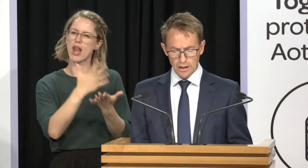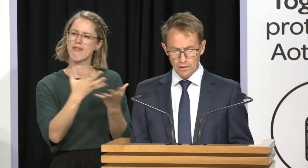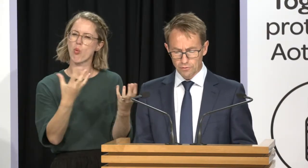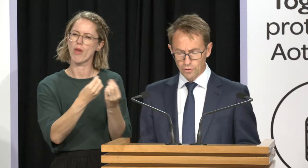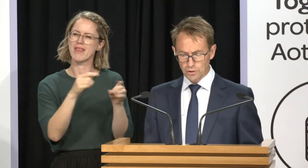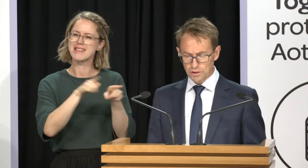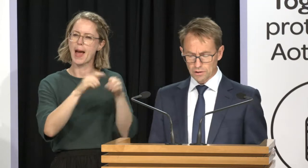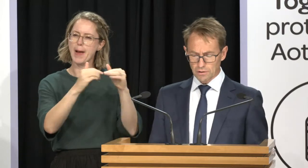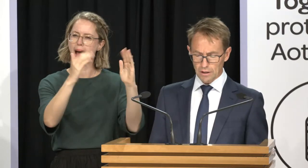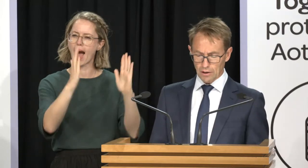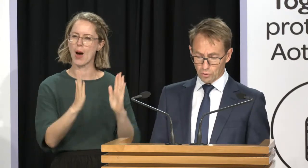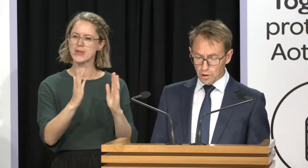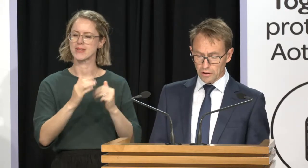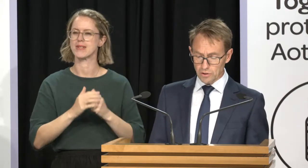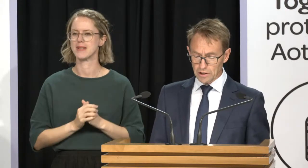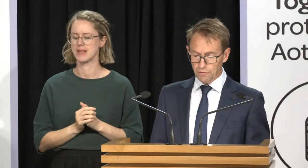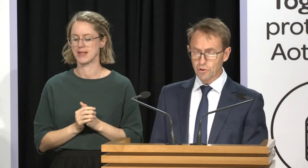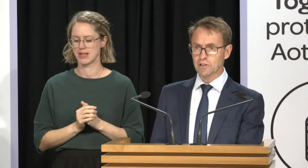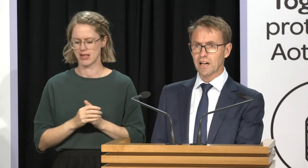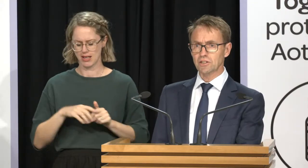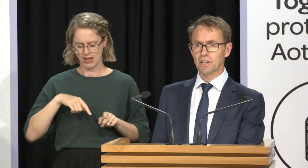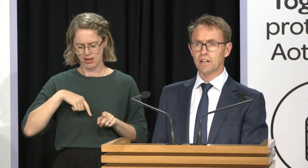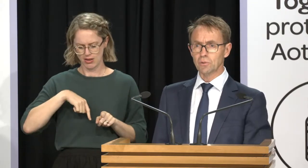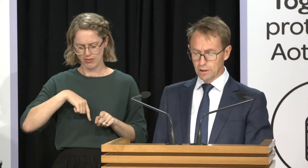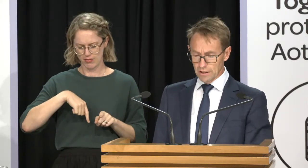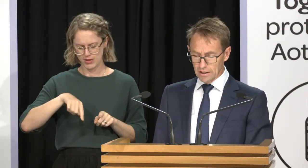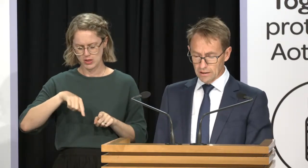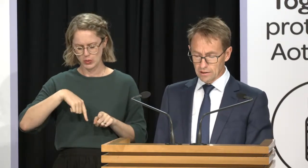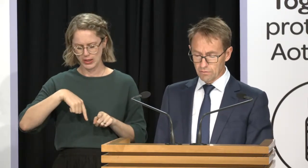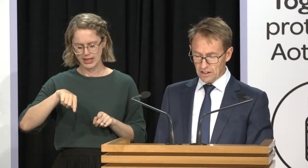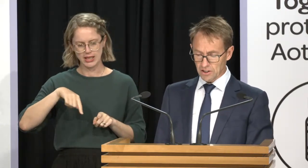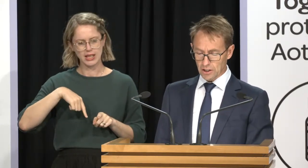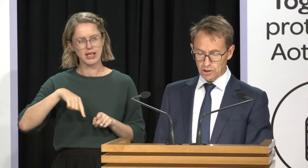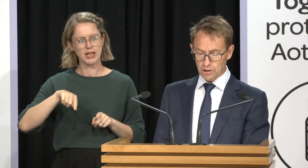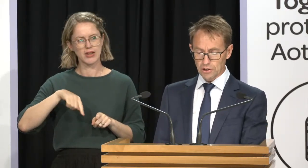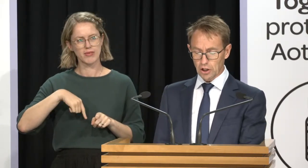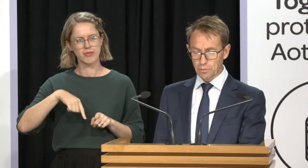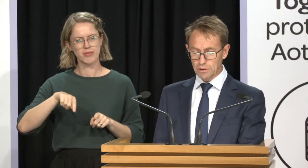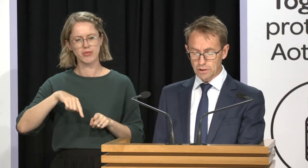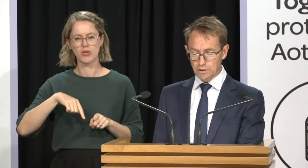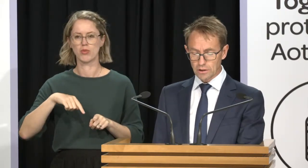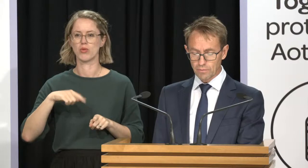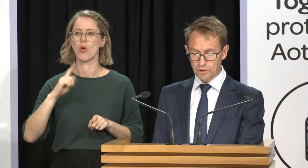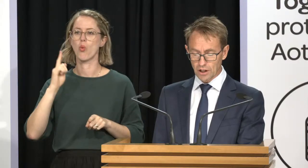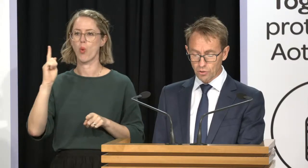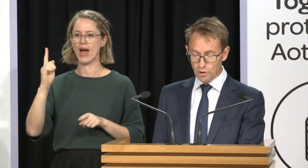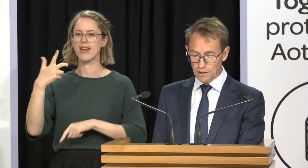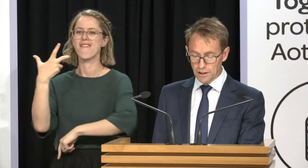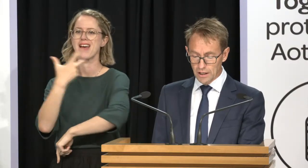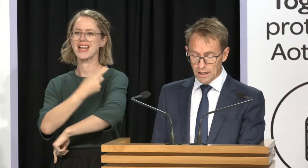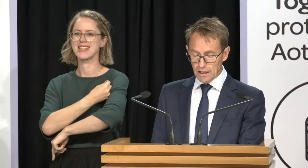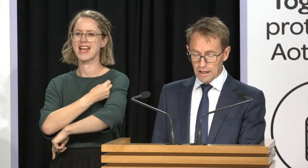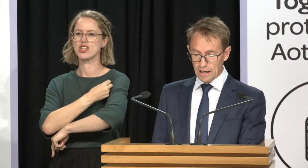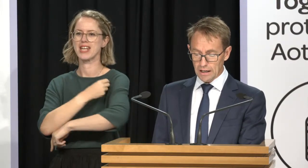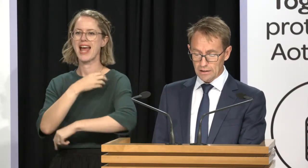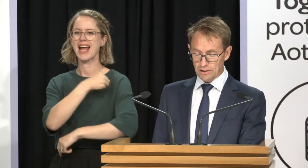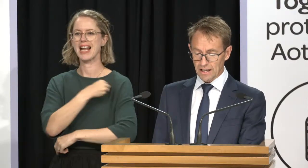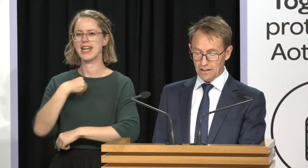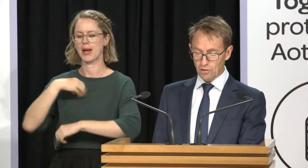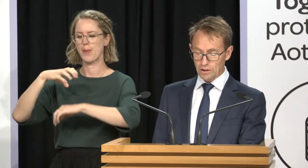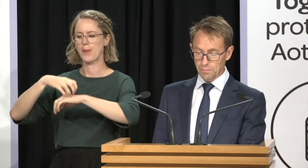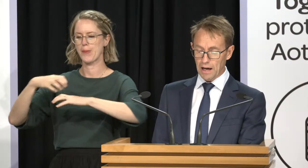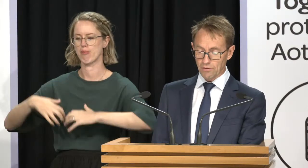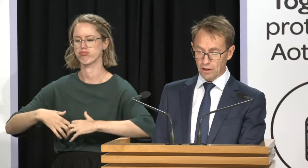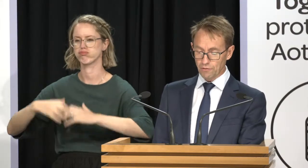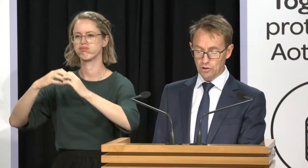Yesterday, earlier this week, the first large-scale vaccination clinic opened in South Auckland at the